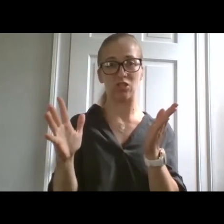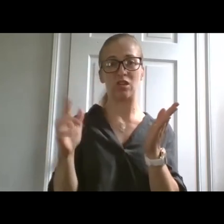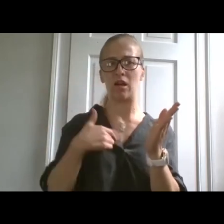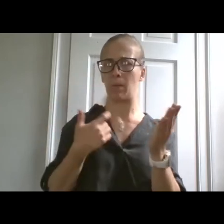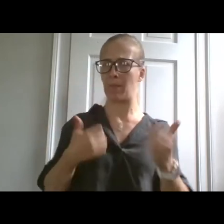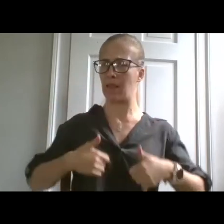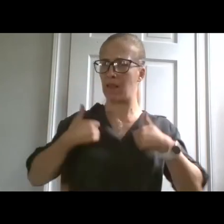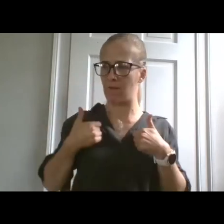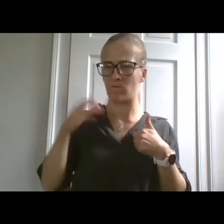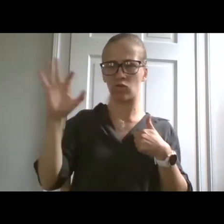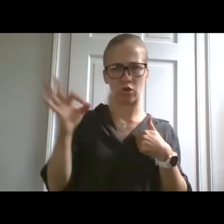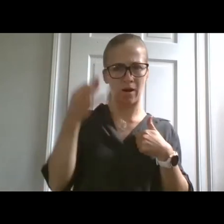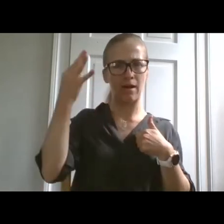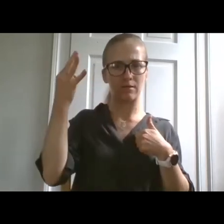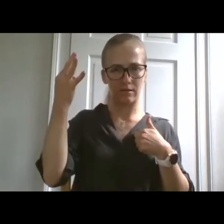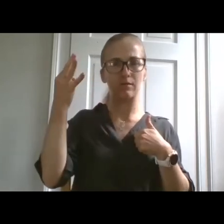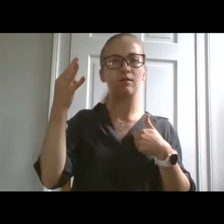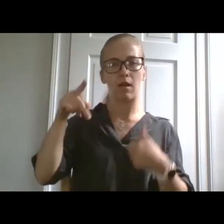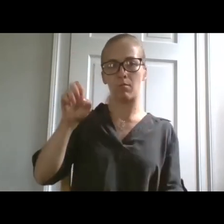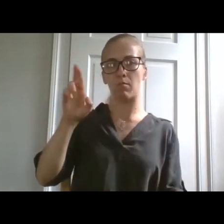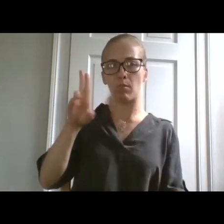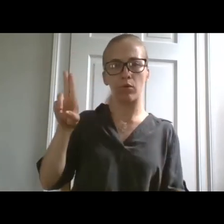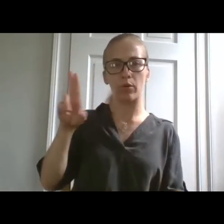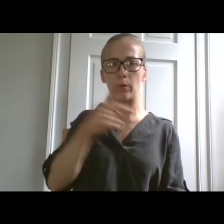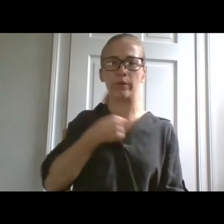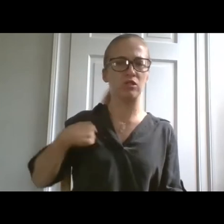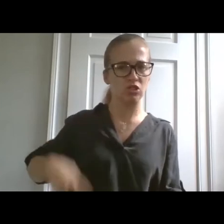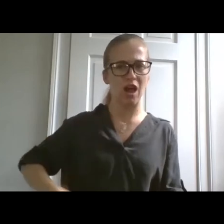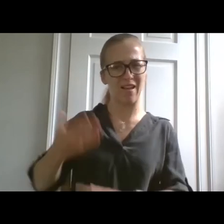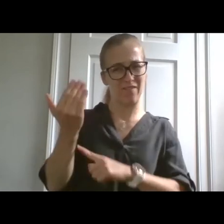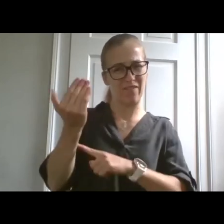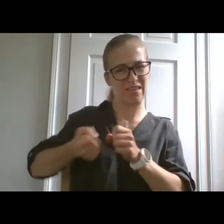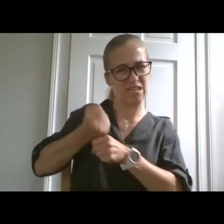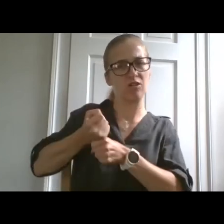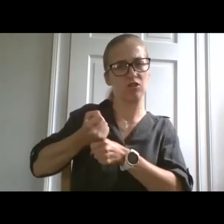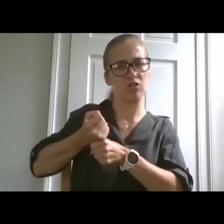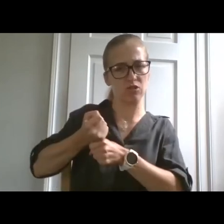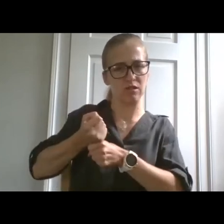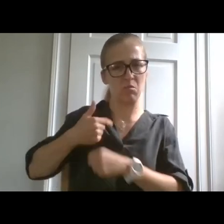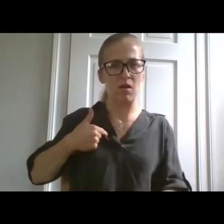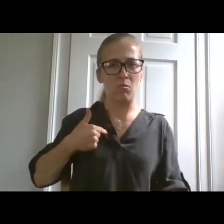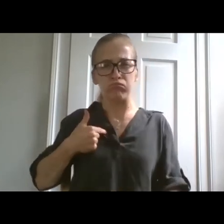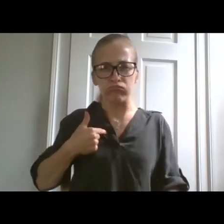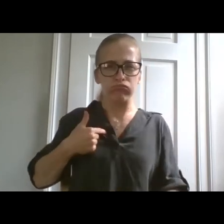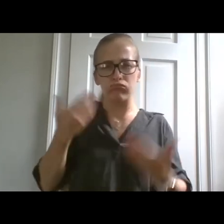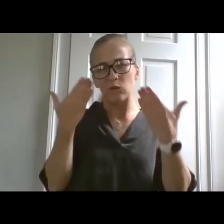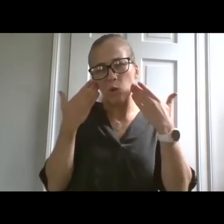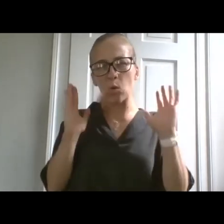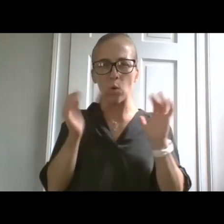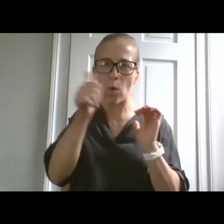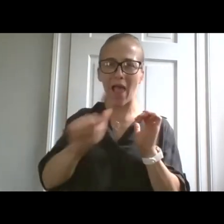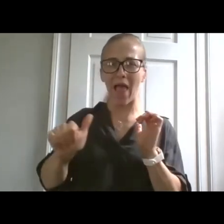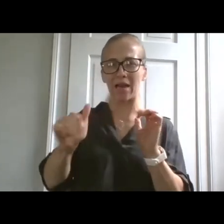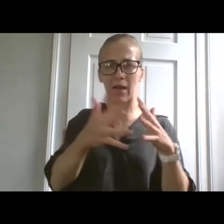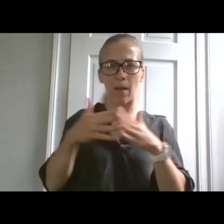in France and Peru and China for like 15 years. So I didn't really know any American